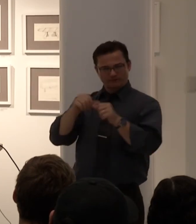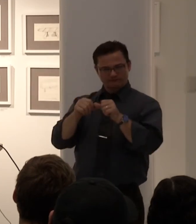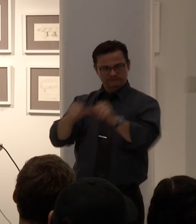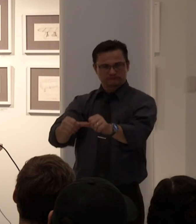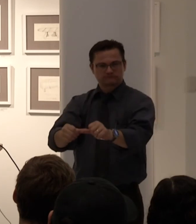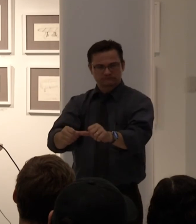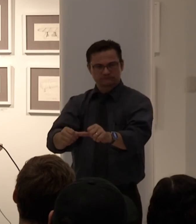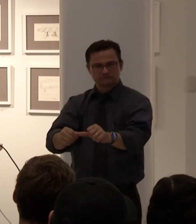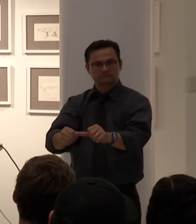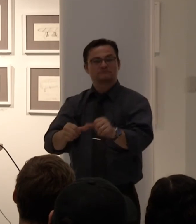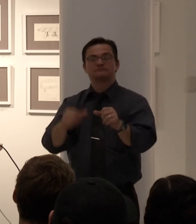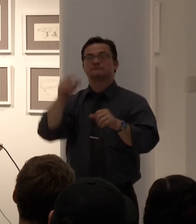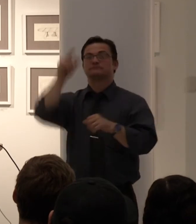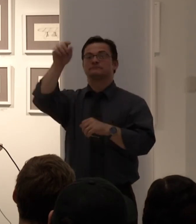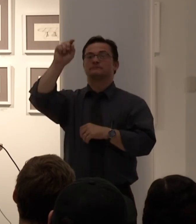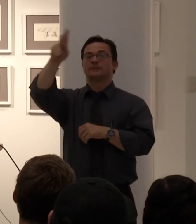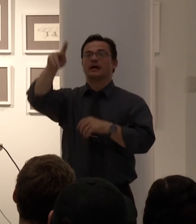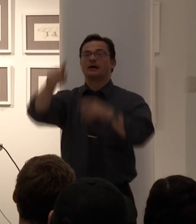Yes, in the back?